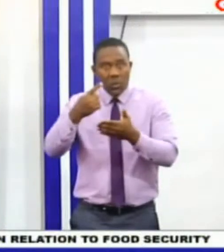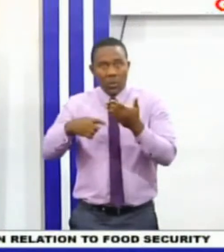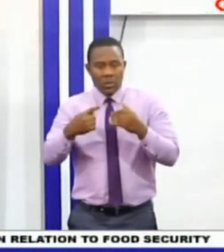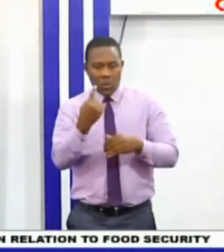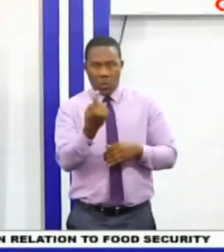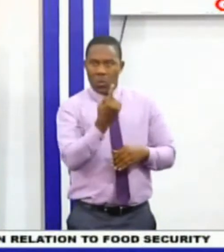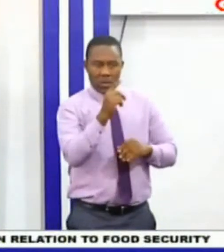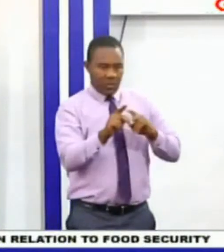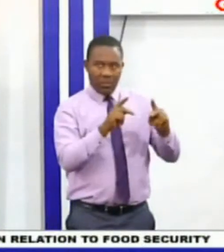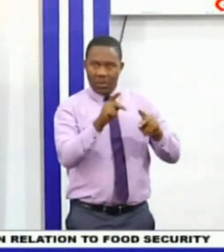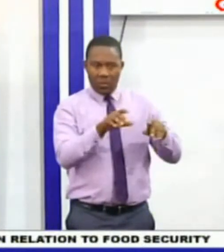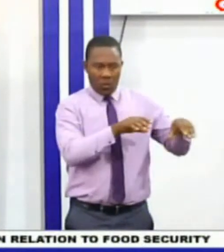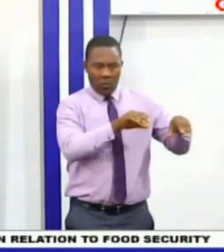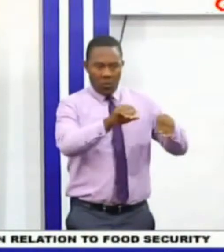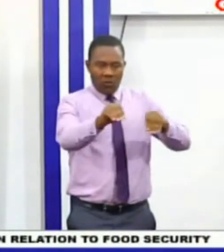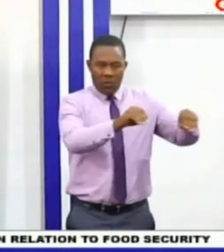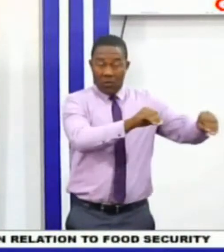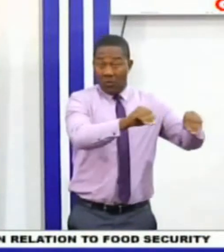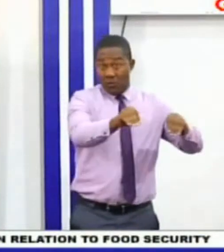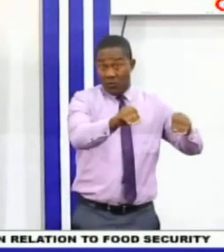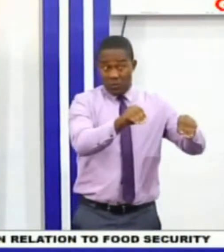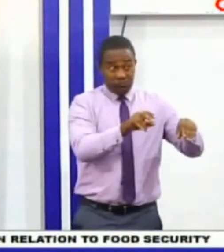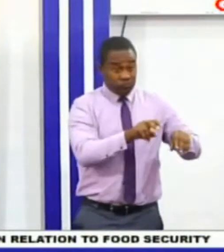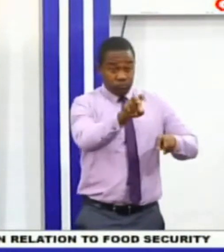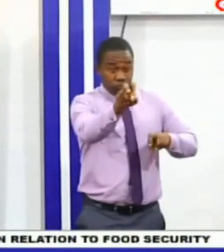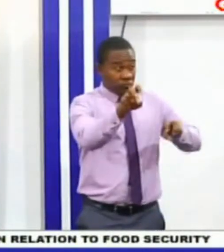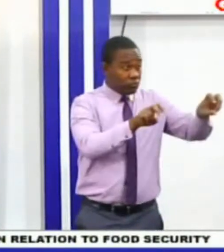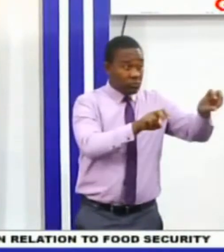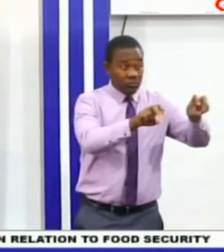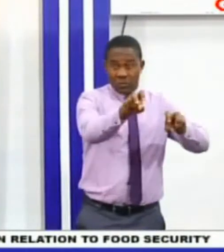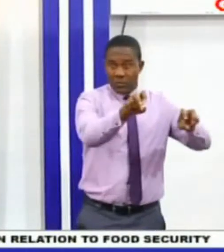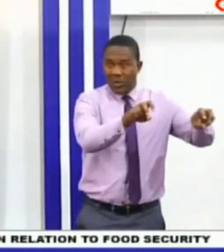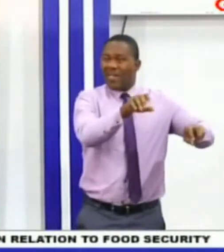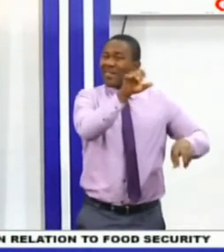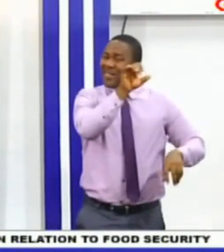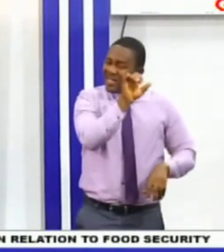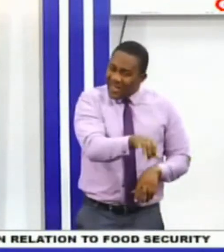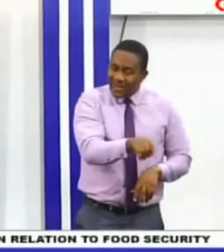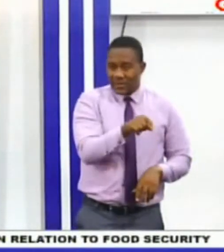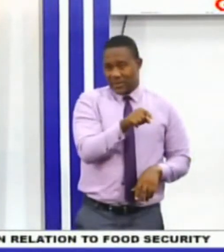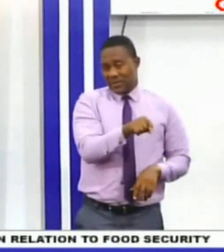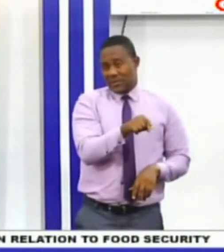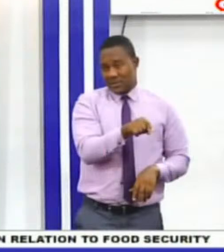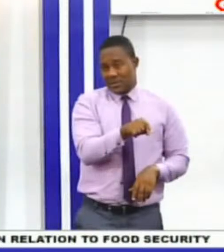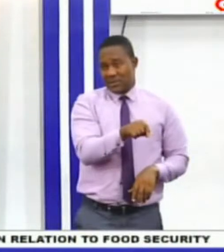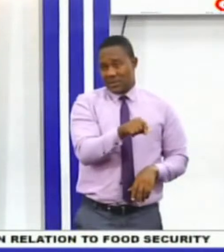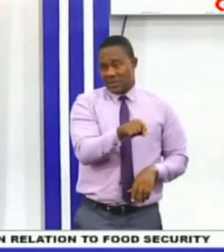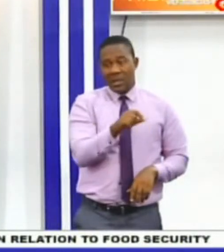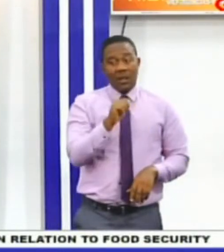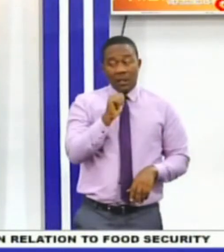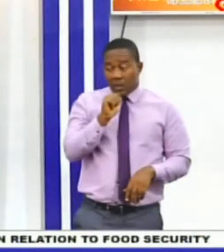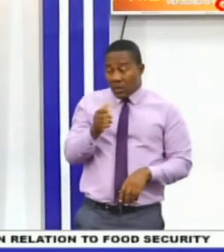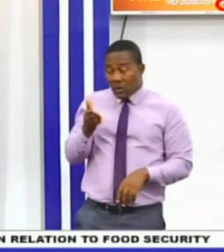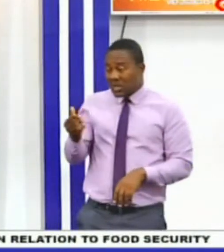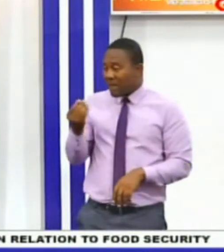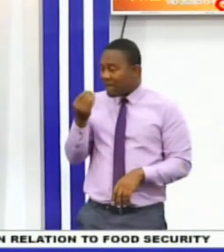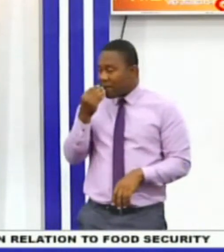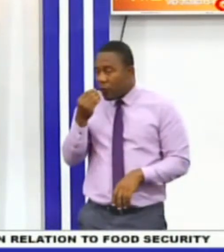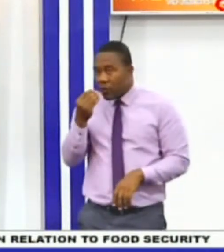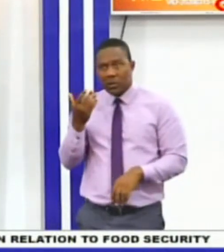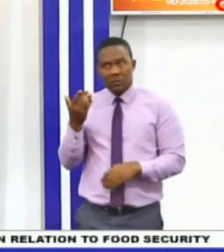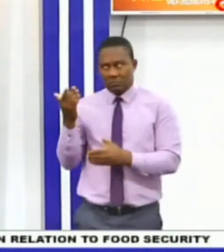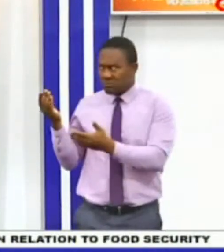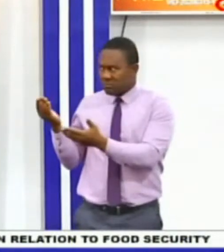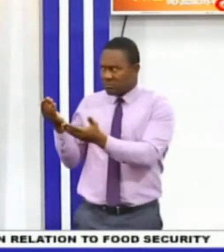no omu free miamia omu pesa omu bankran ana so mba kumase no omu na yese na otwimi no ne